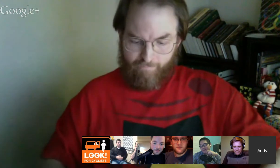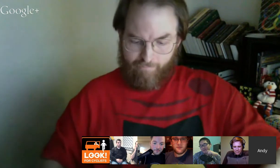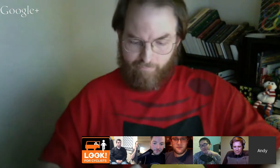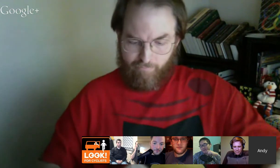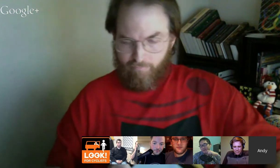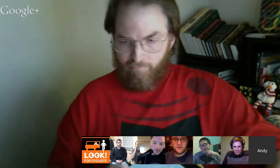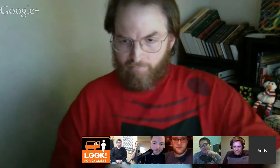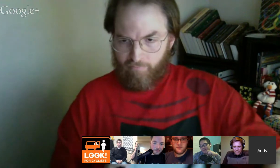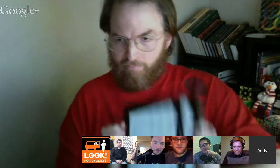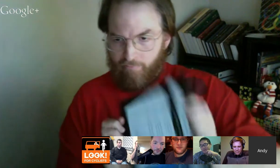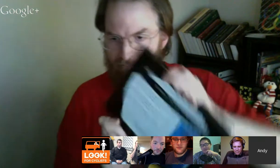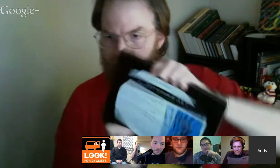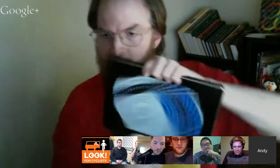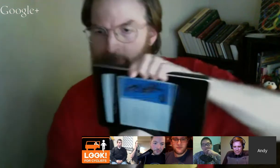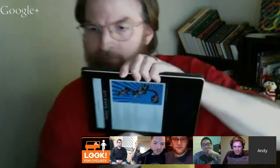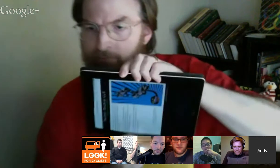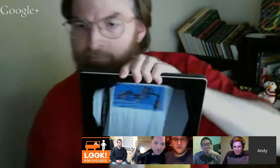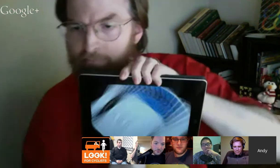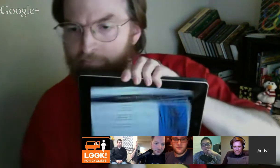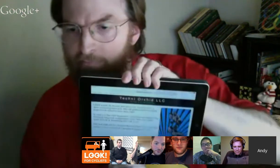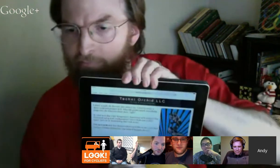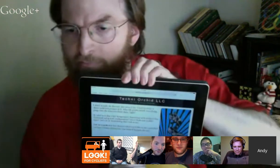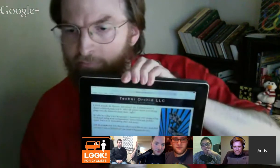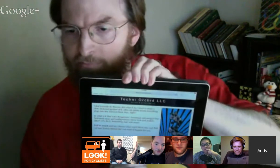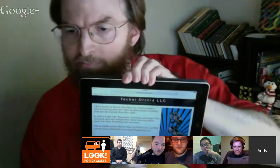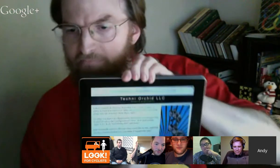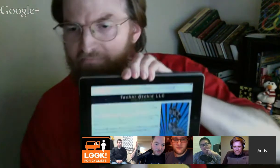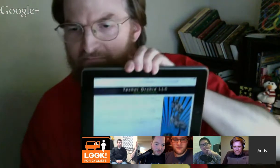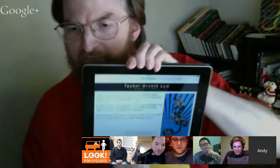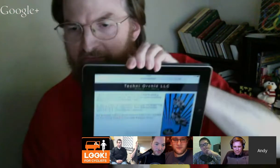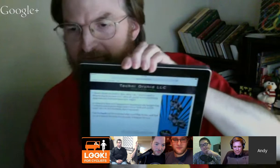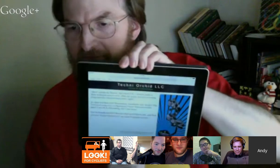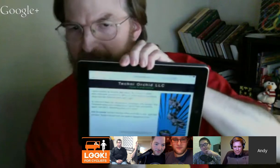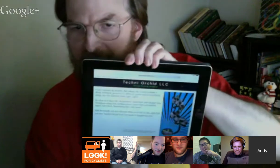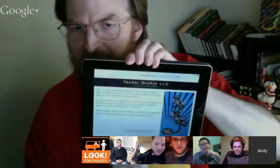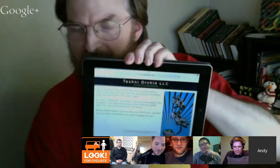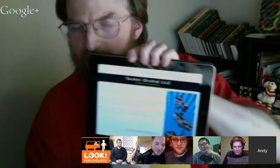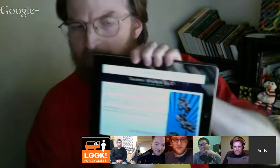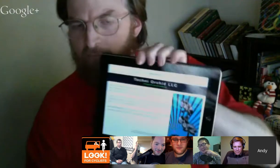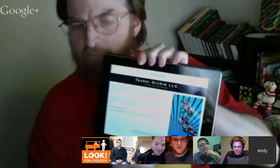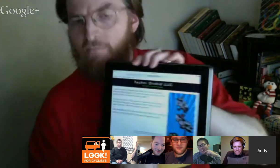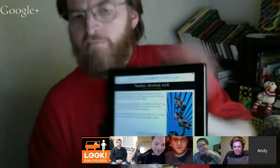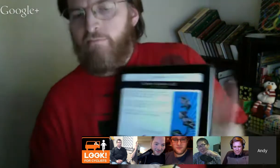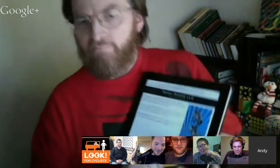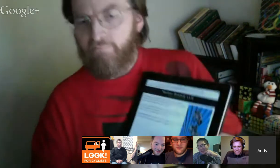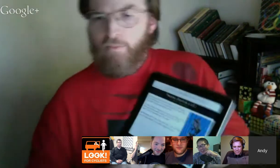to, basically anything connected with the web. And here we go.